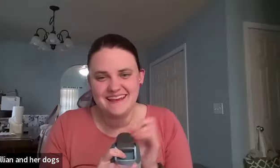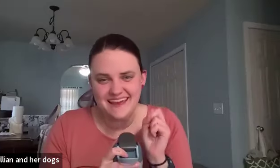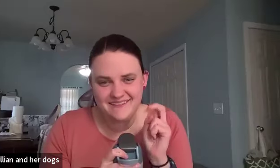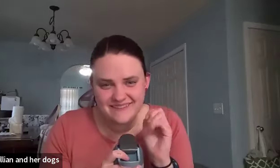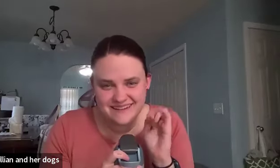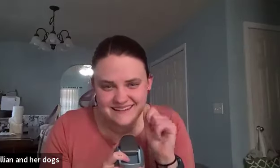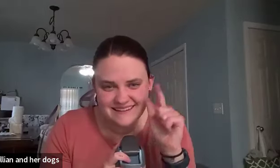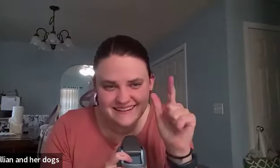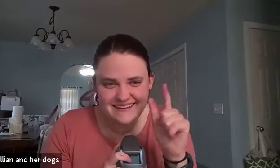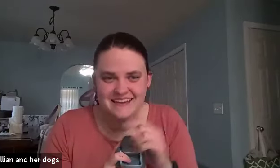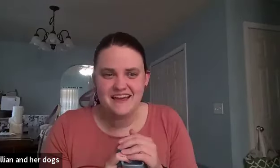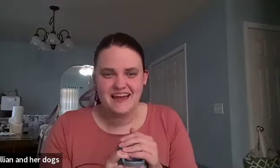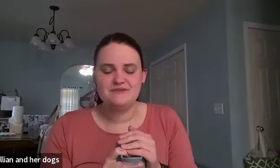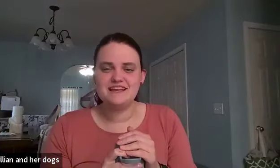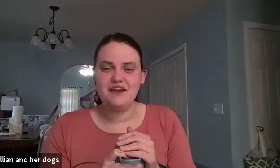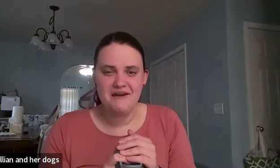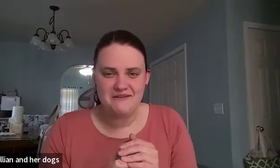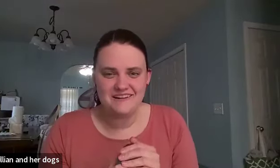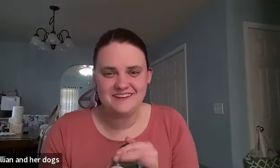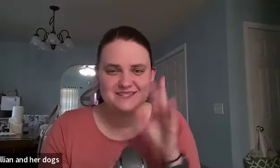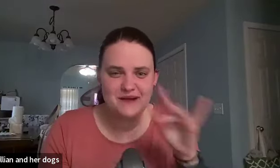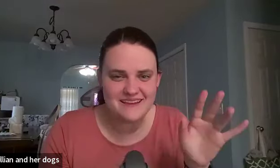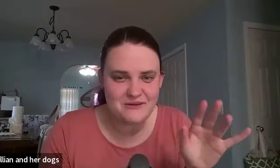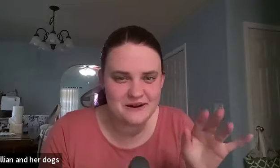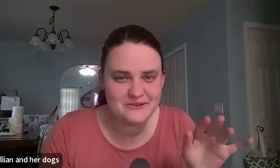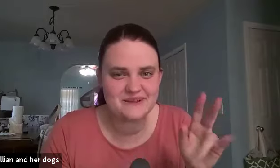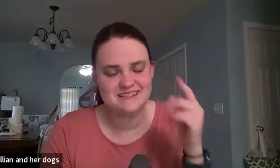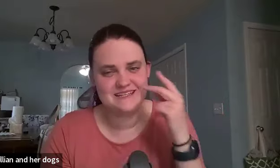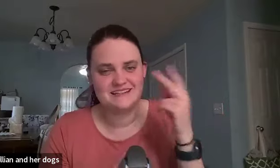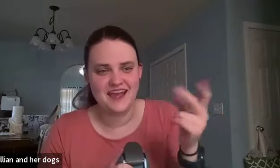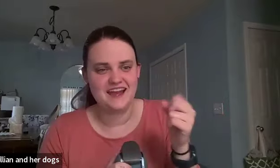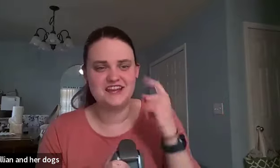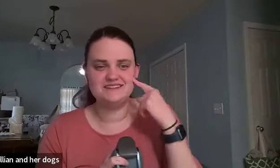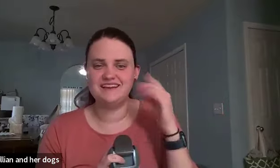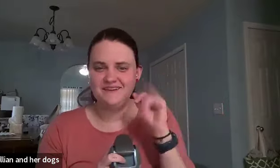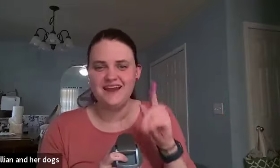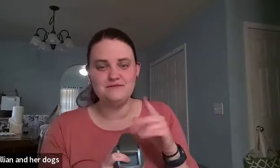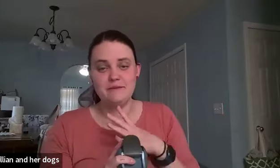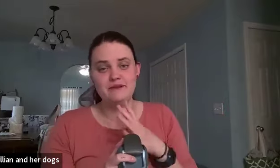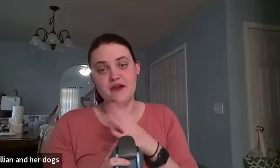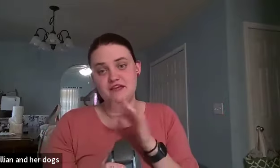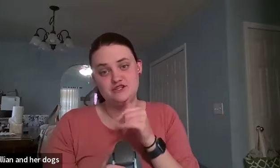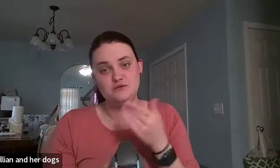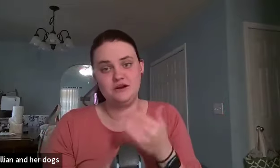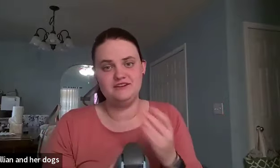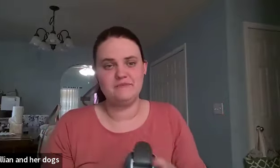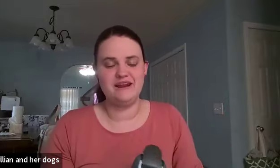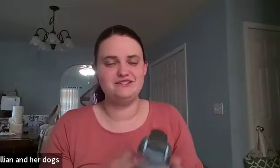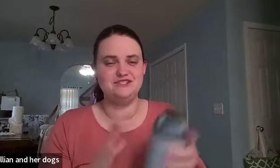like, Ah. and I was like, oh, you're spelling a word for me to catch. I was like, okay, I mean, fine, like, so you weren't interrupted, but I was just